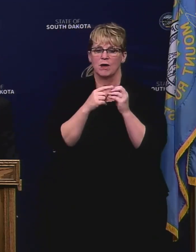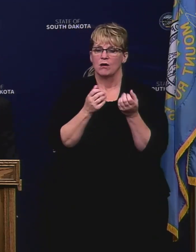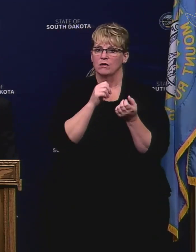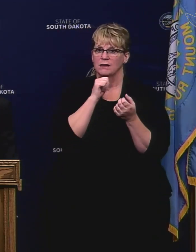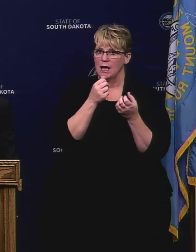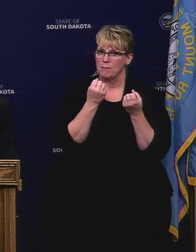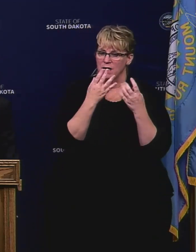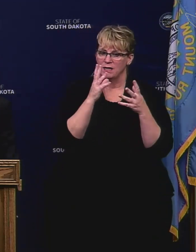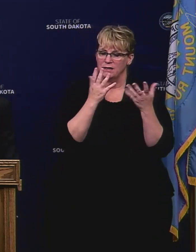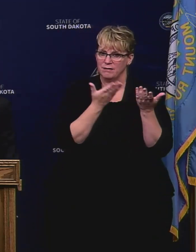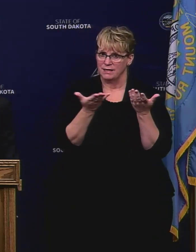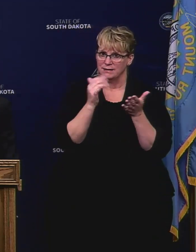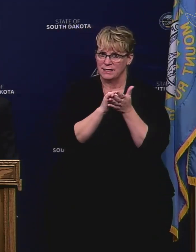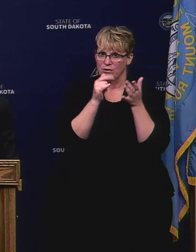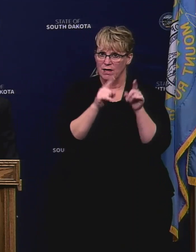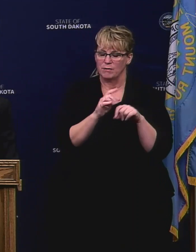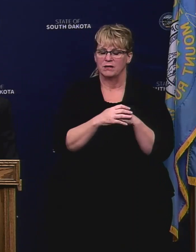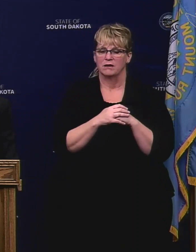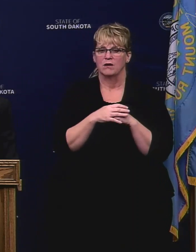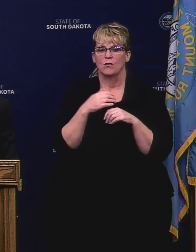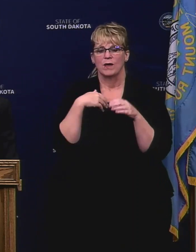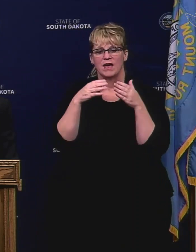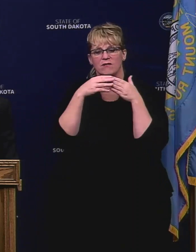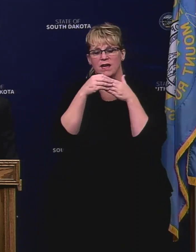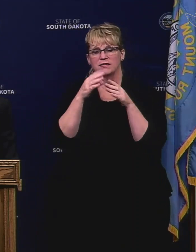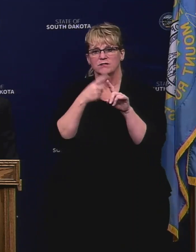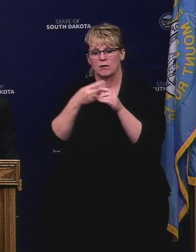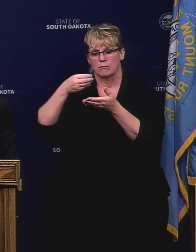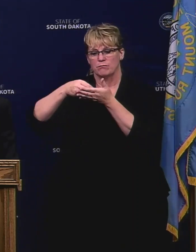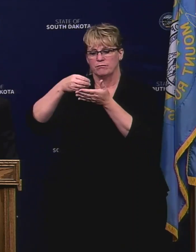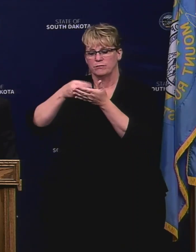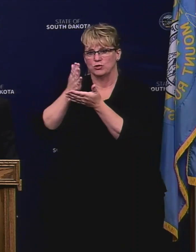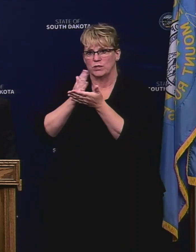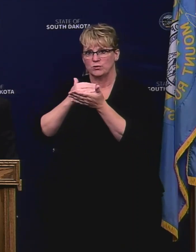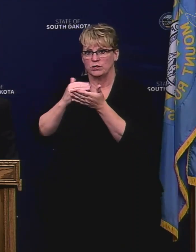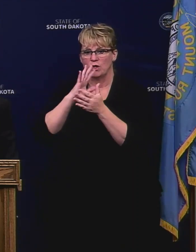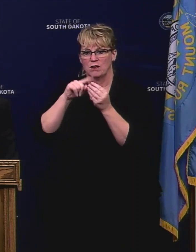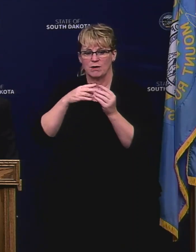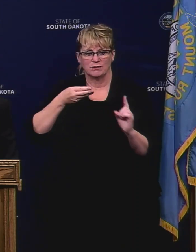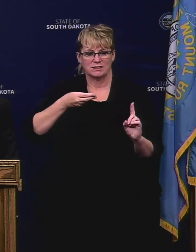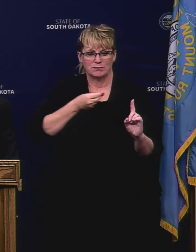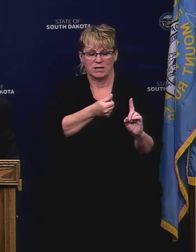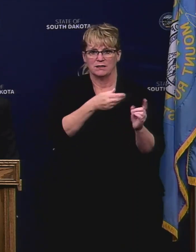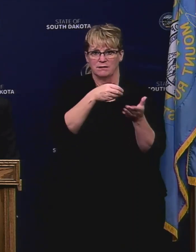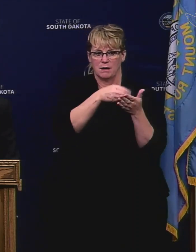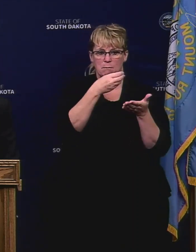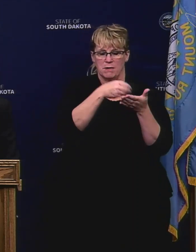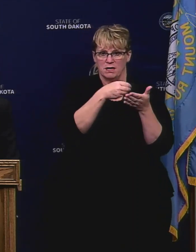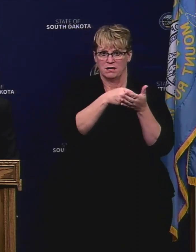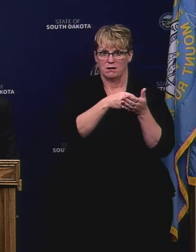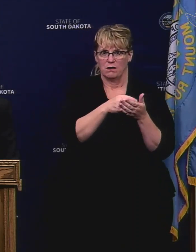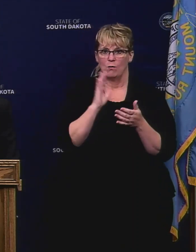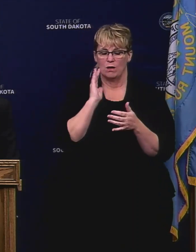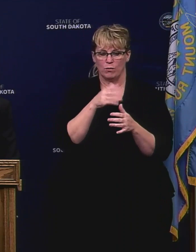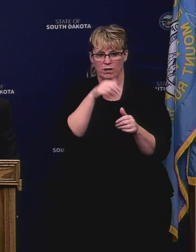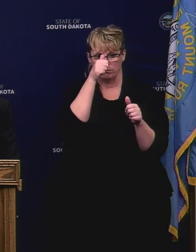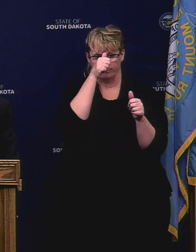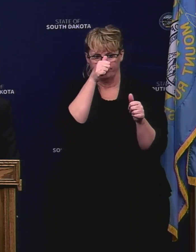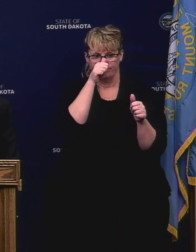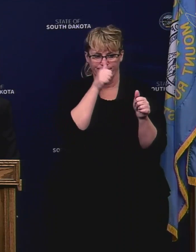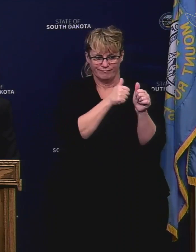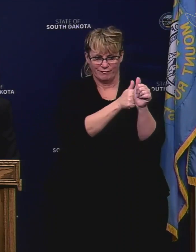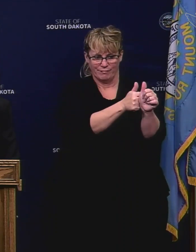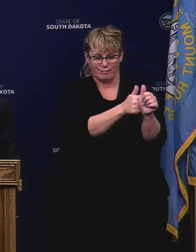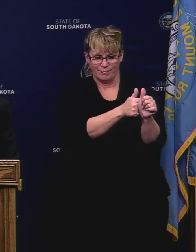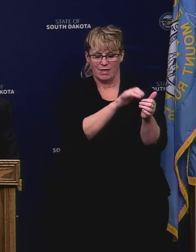So we have been analyzing guidance from Treasury as it relates to spending this money, and we will strictly adhere to the guidance and